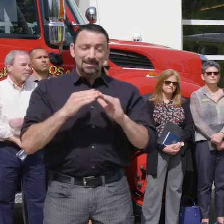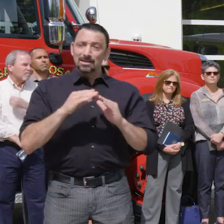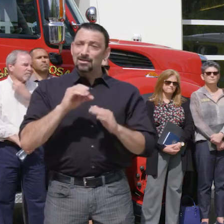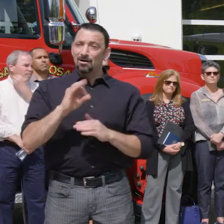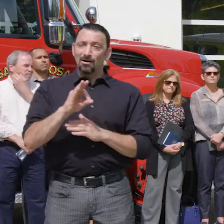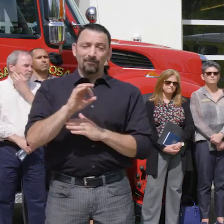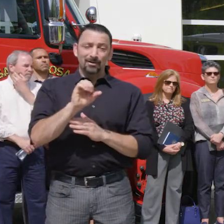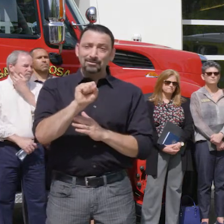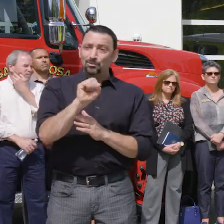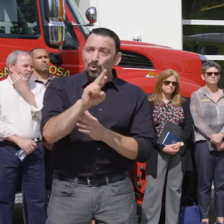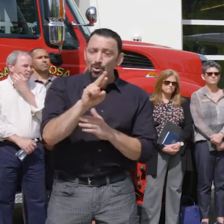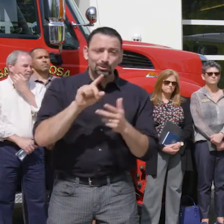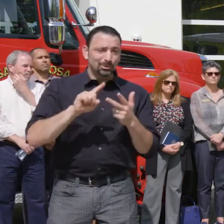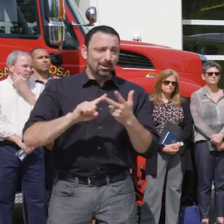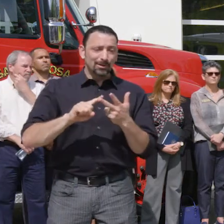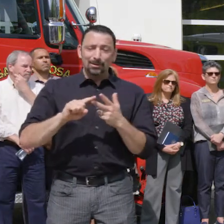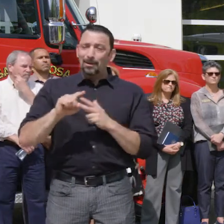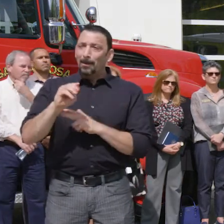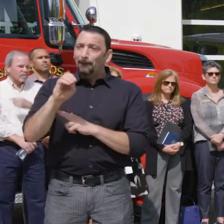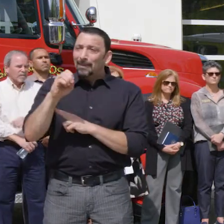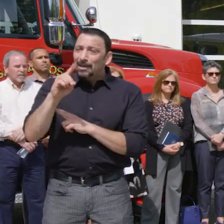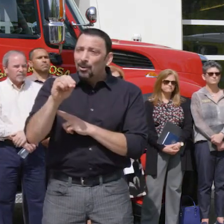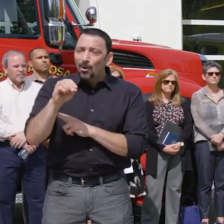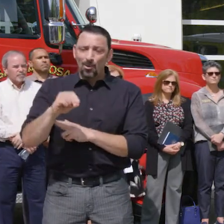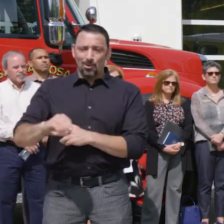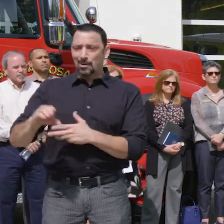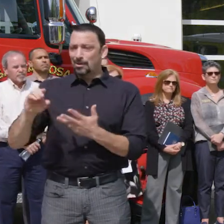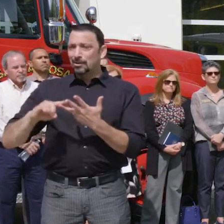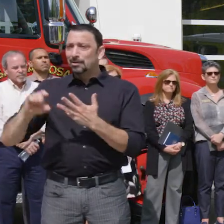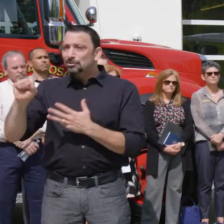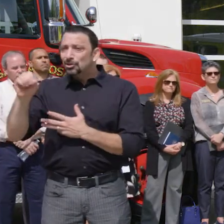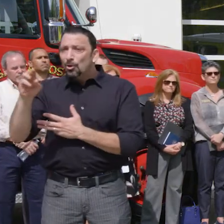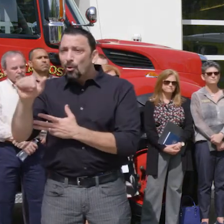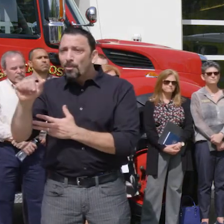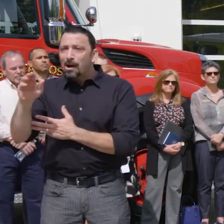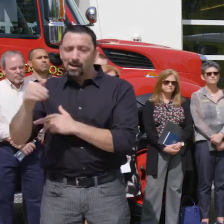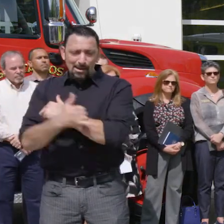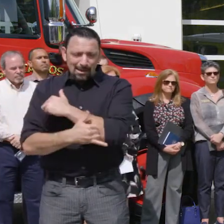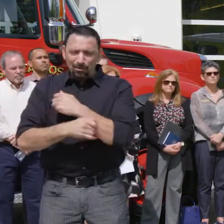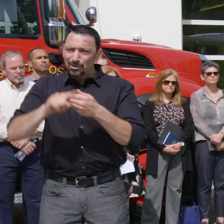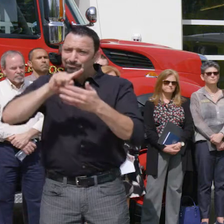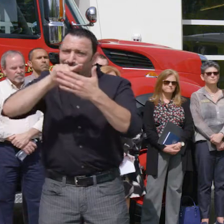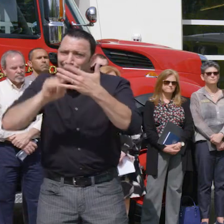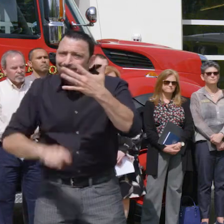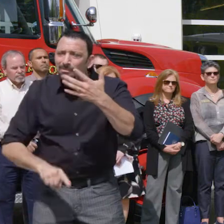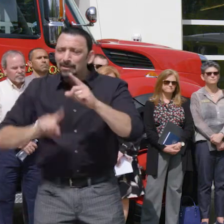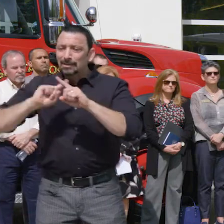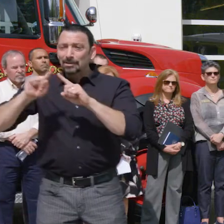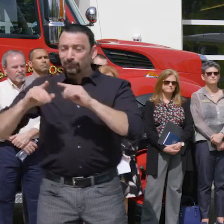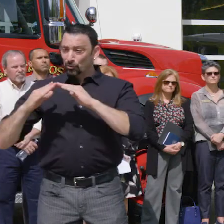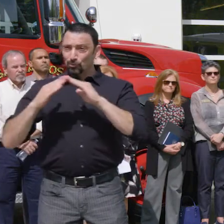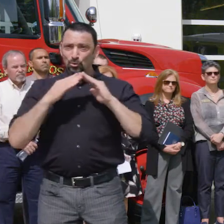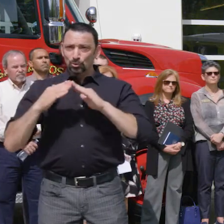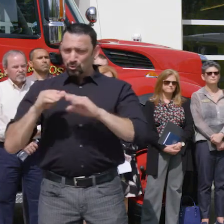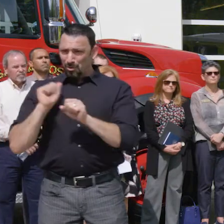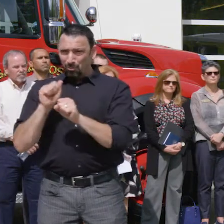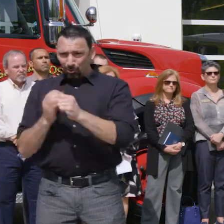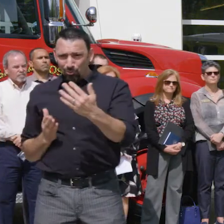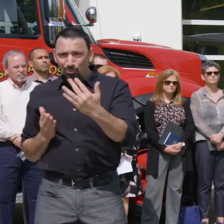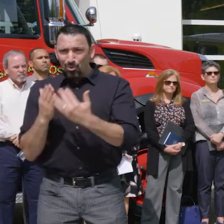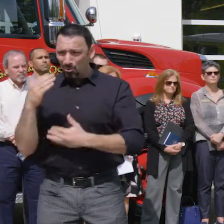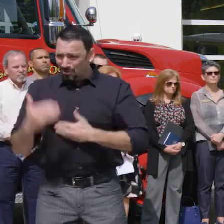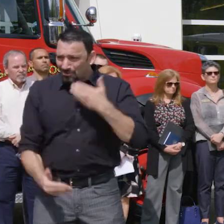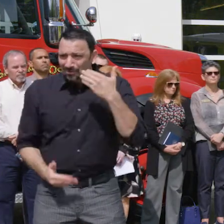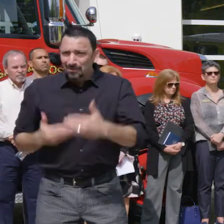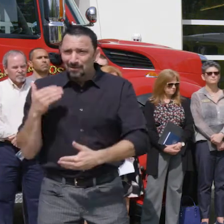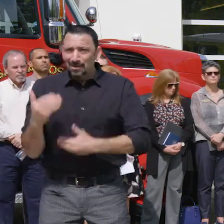Sonoma County, Mendocino County, Lake County, Napa County, and all the communities that we've worked with through this process.